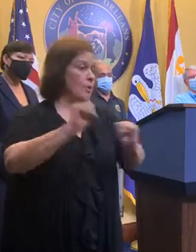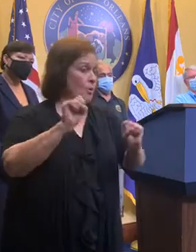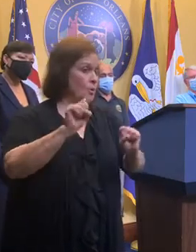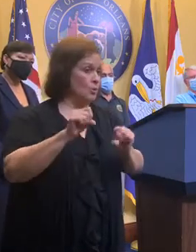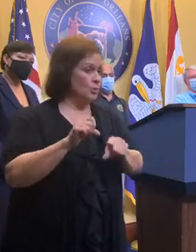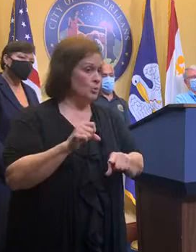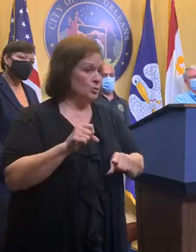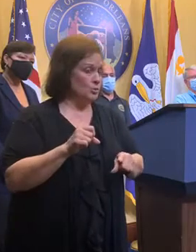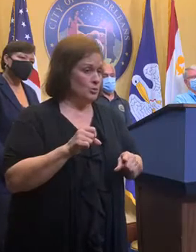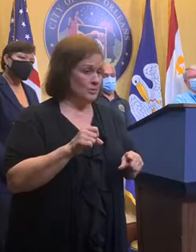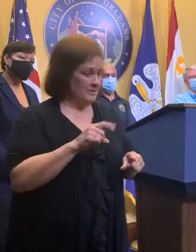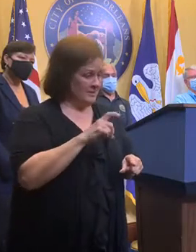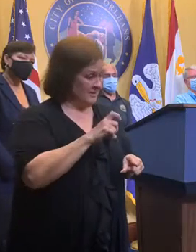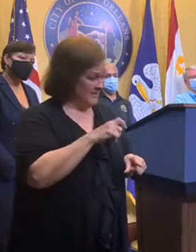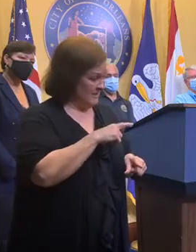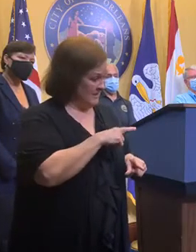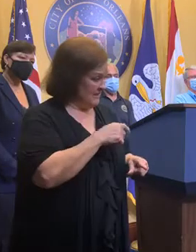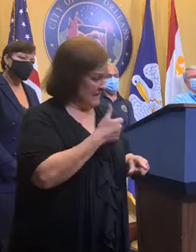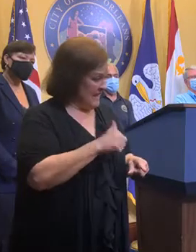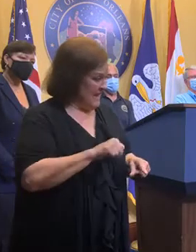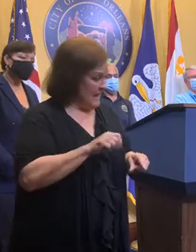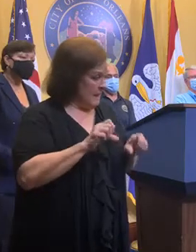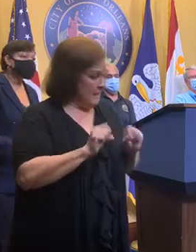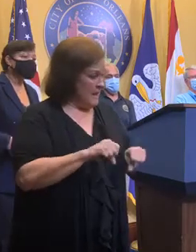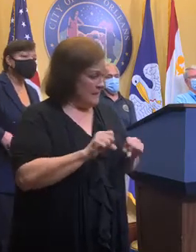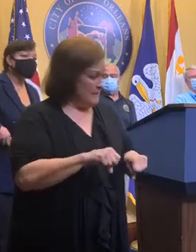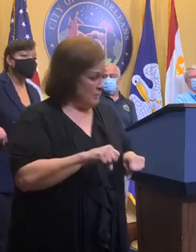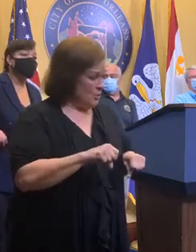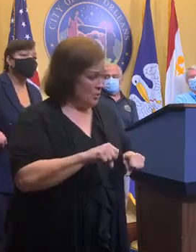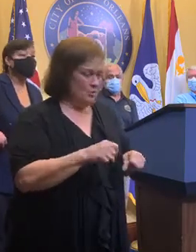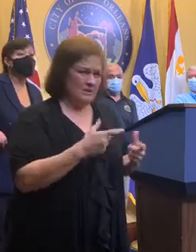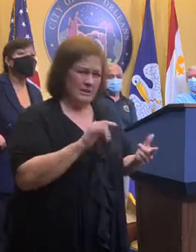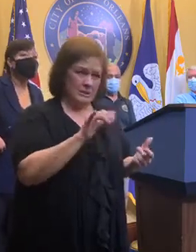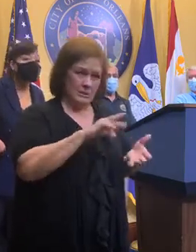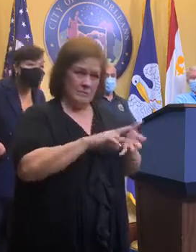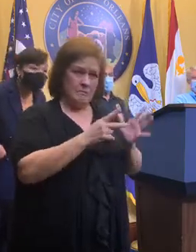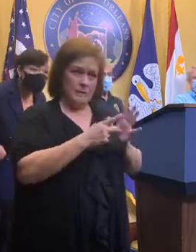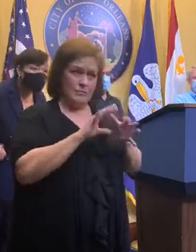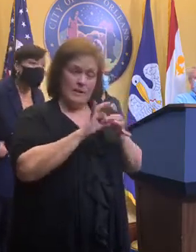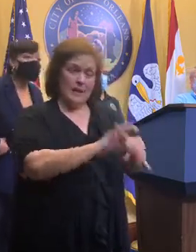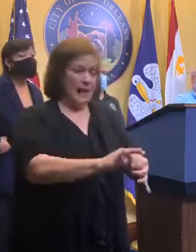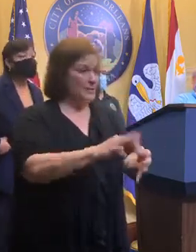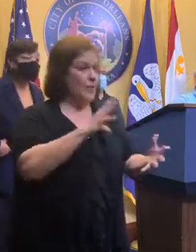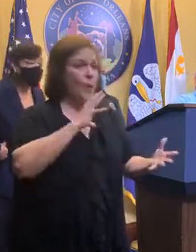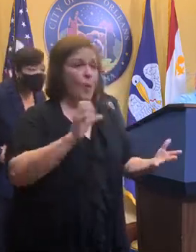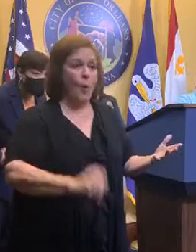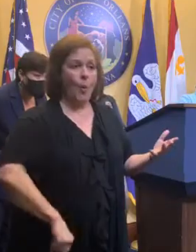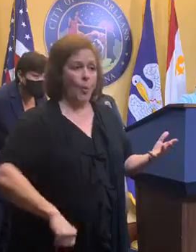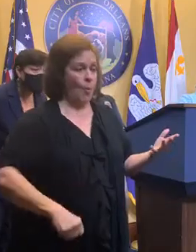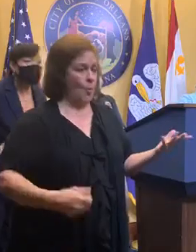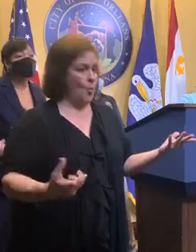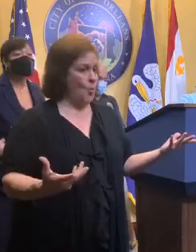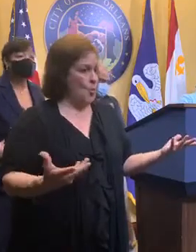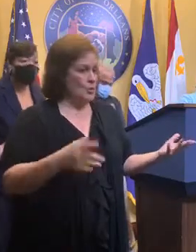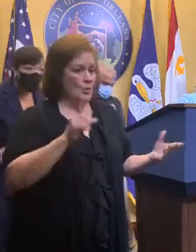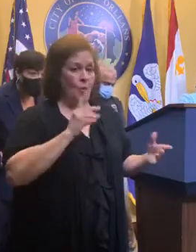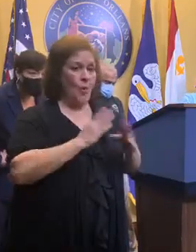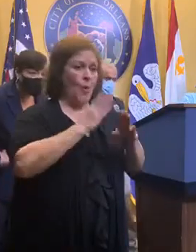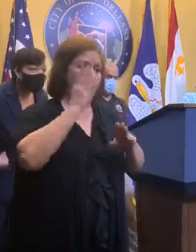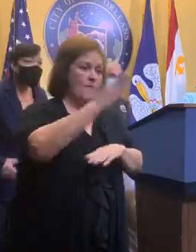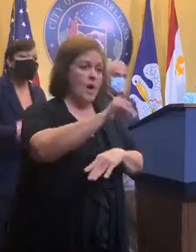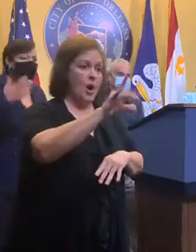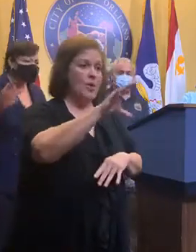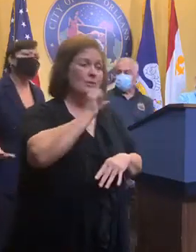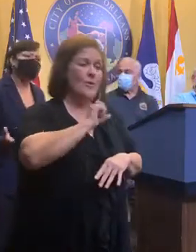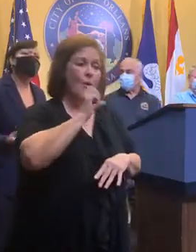those possible causes, ruled out causes, anything Related like to that? being old, Just being a antiquated, over 100 years